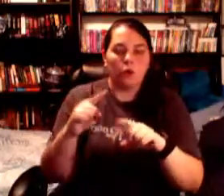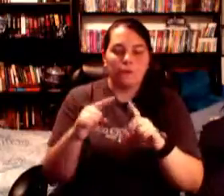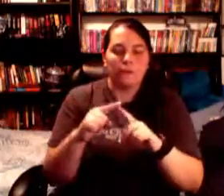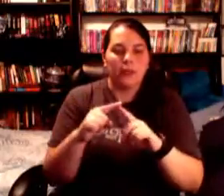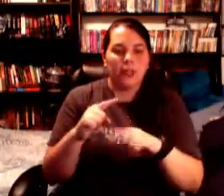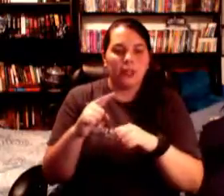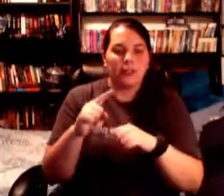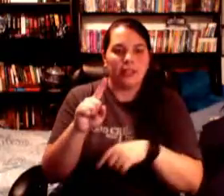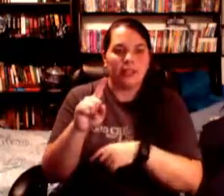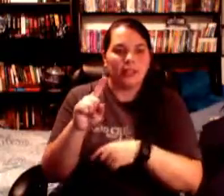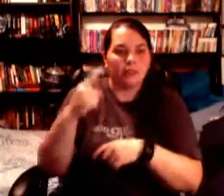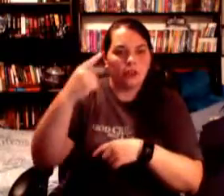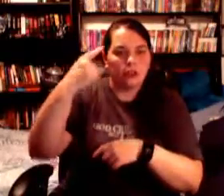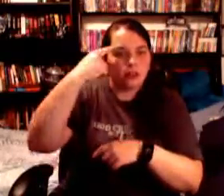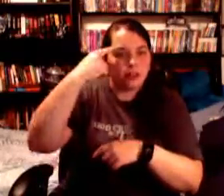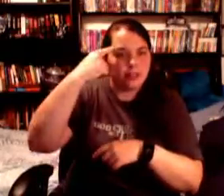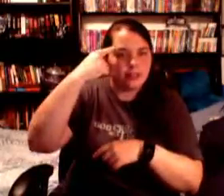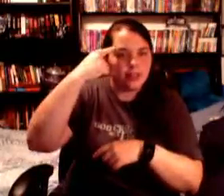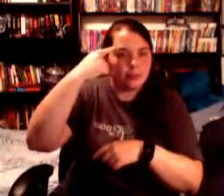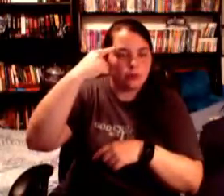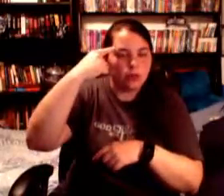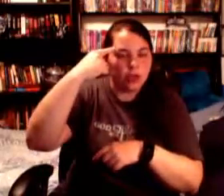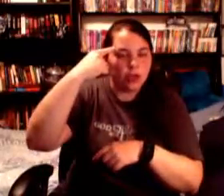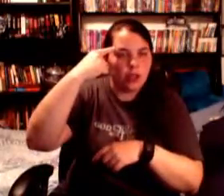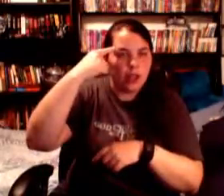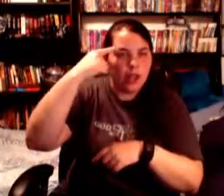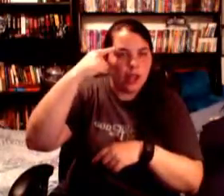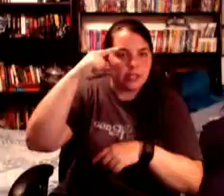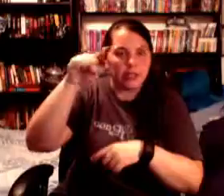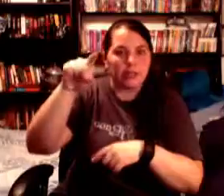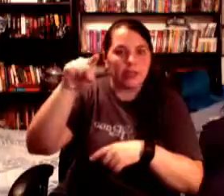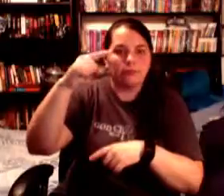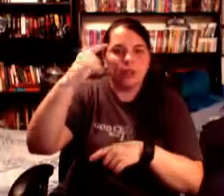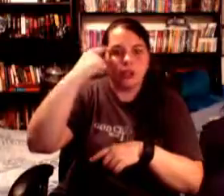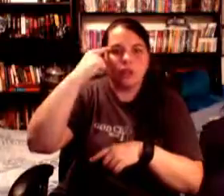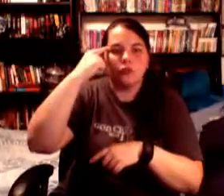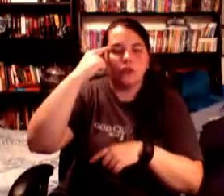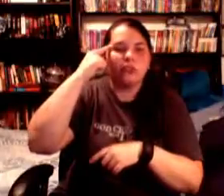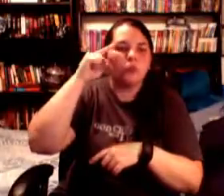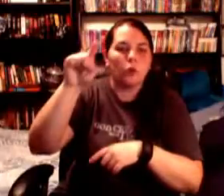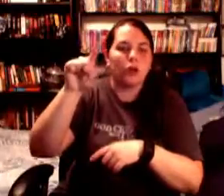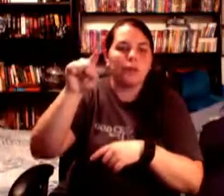4 is index finger, starts at temple, and then comes out. 4,